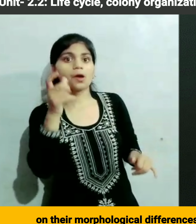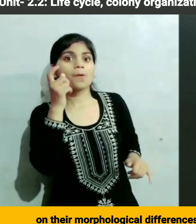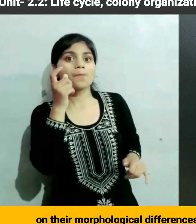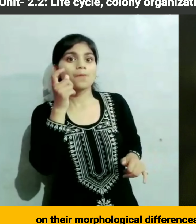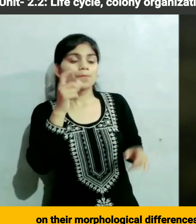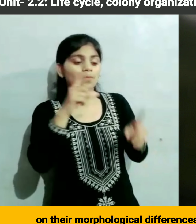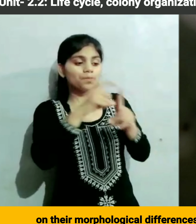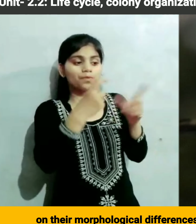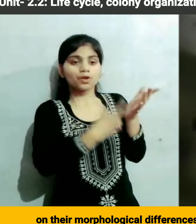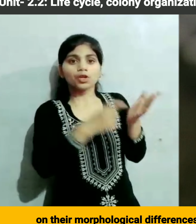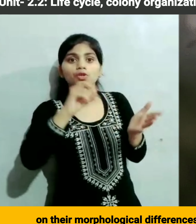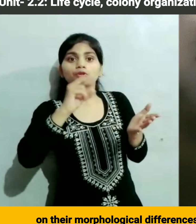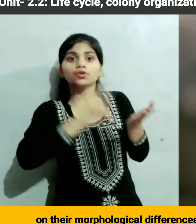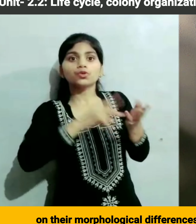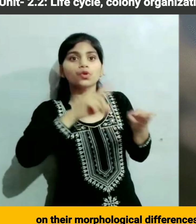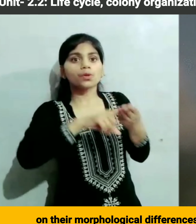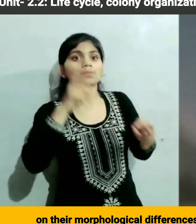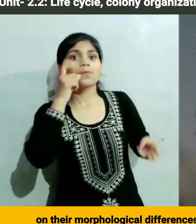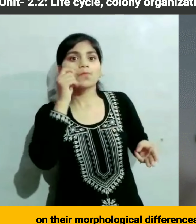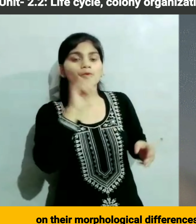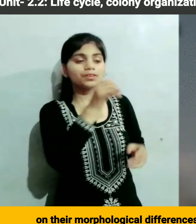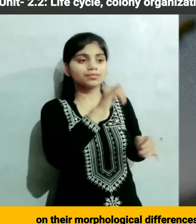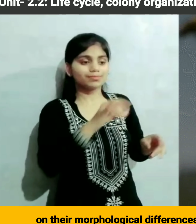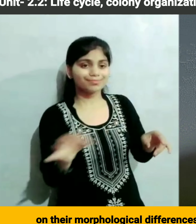bees while in the flight.